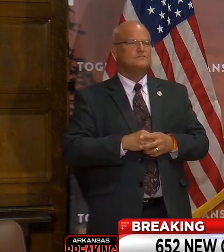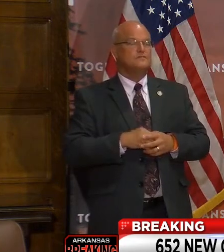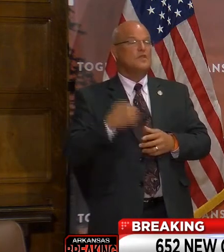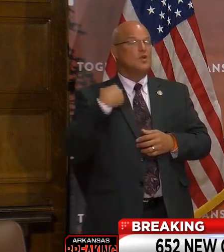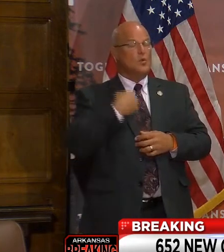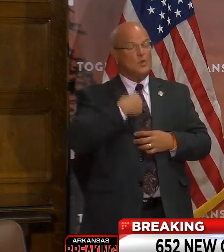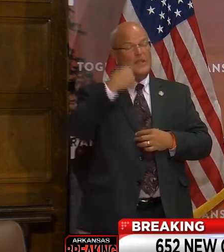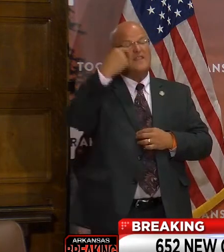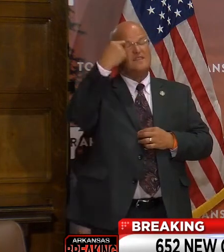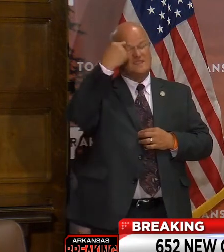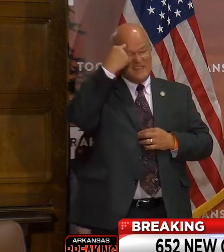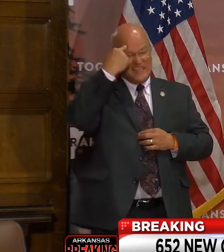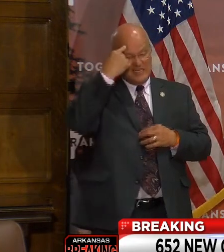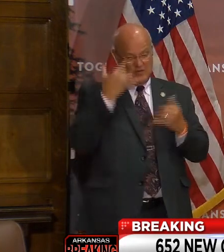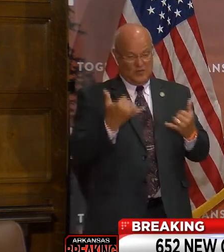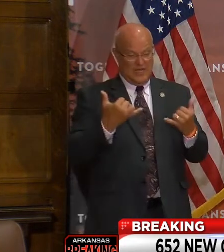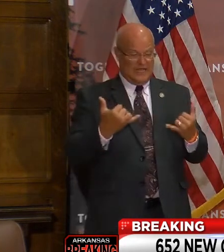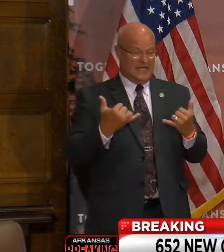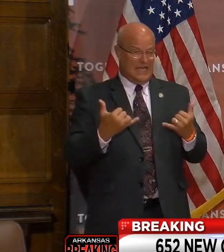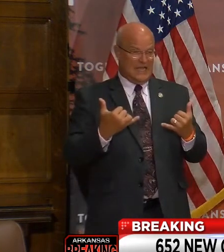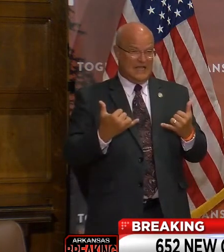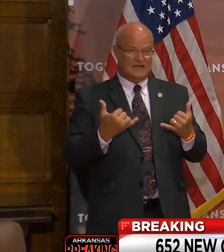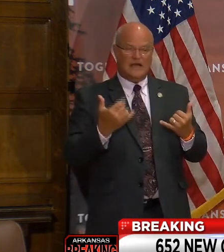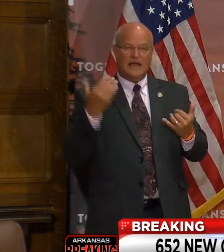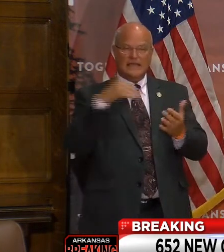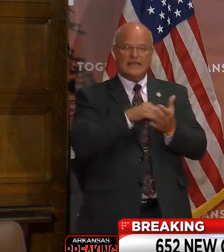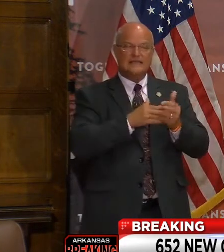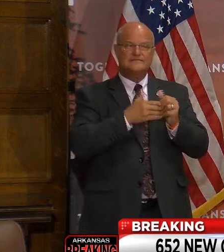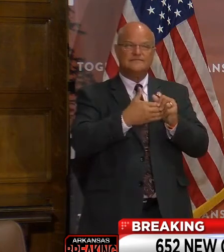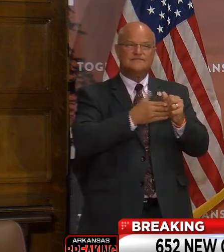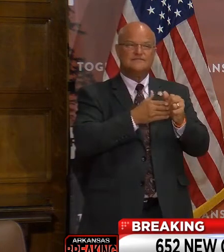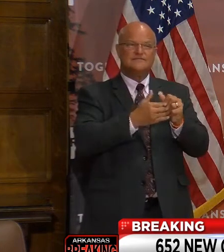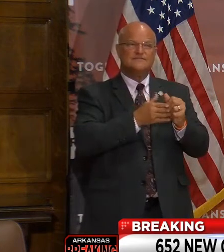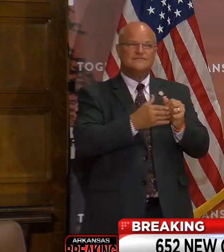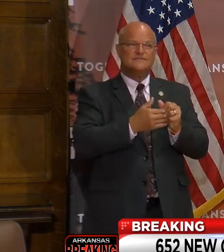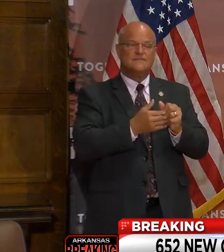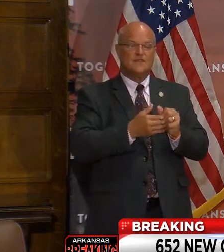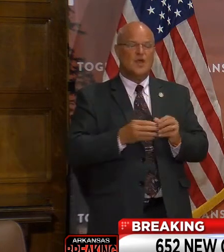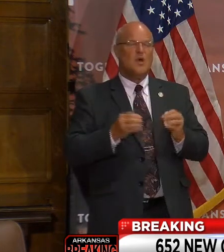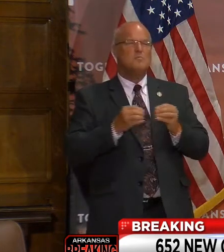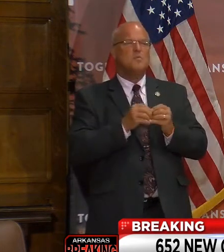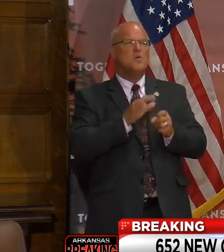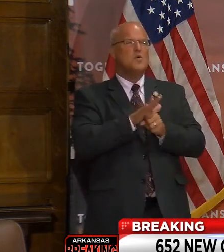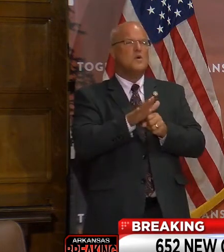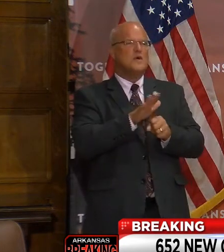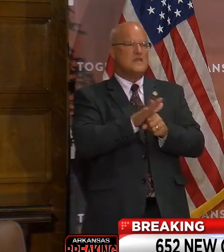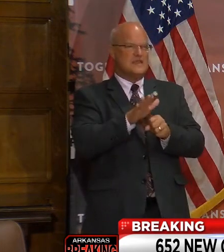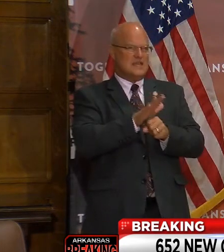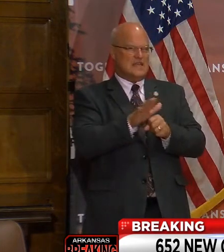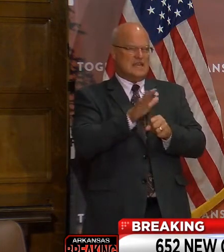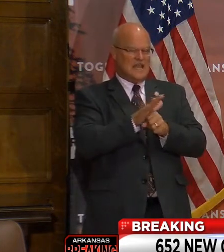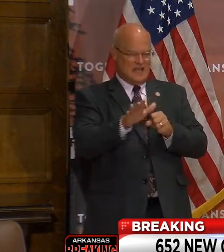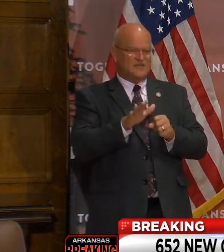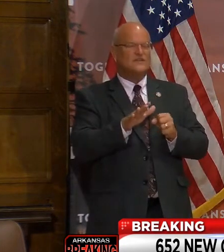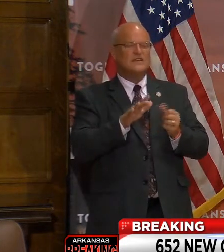We think at this point, and again, it's a fluid situation, that we have more than enough contact tracers to